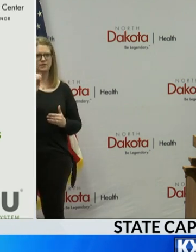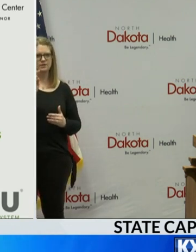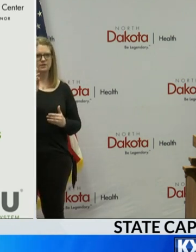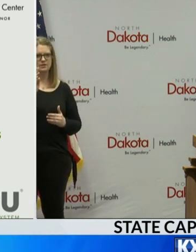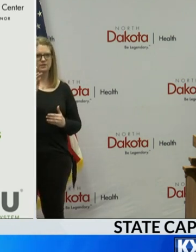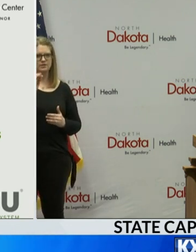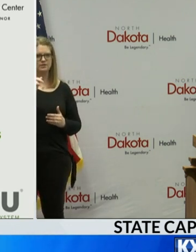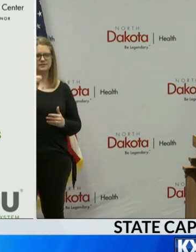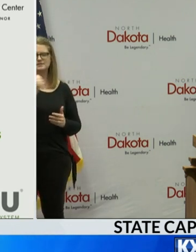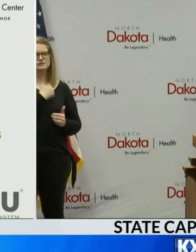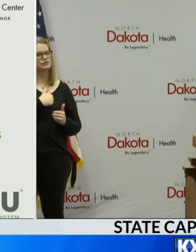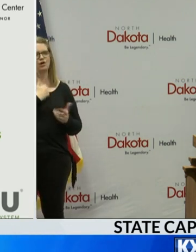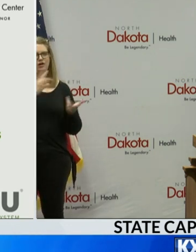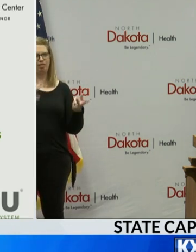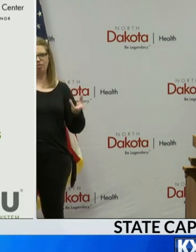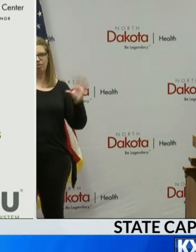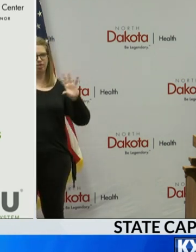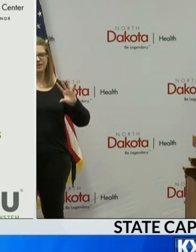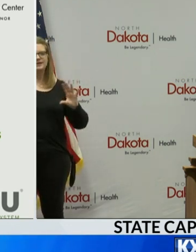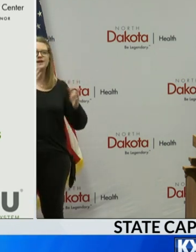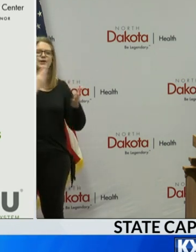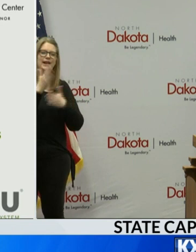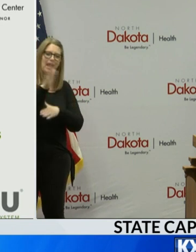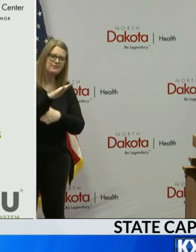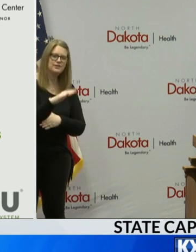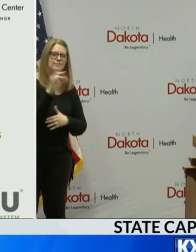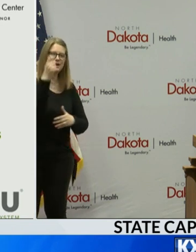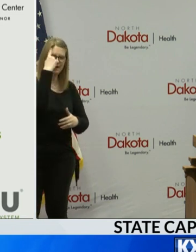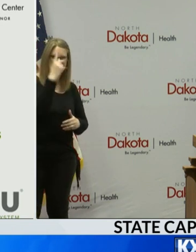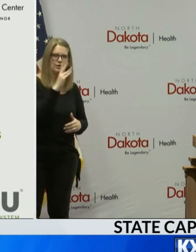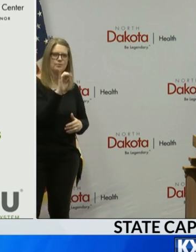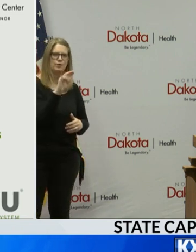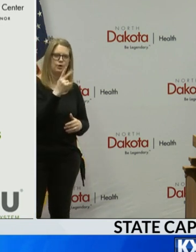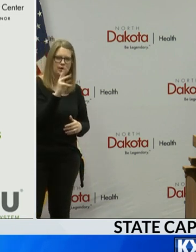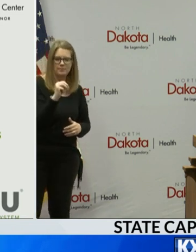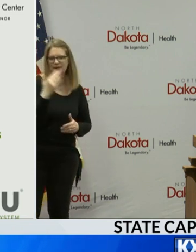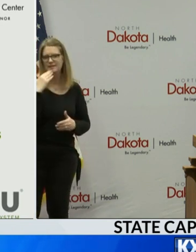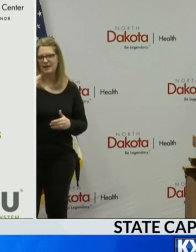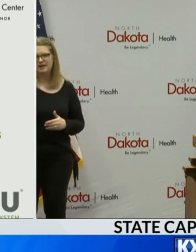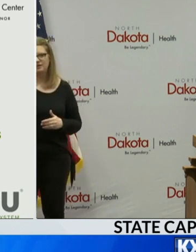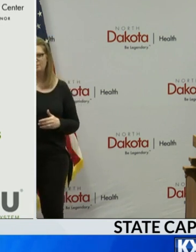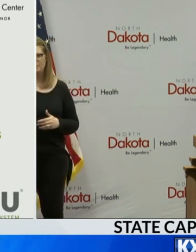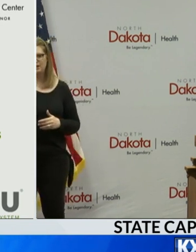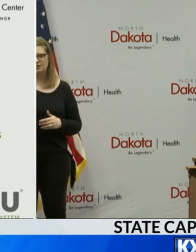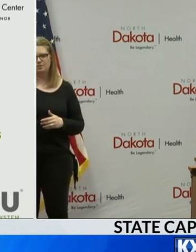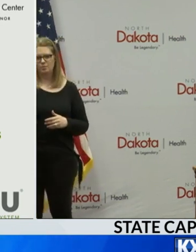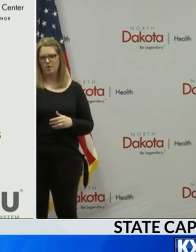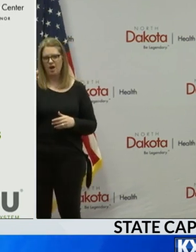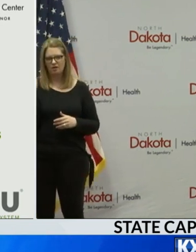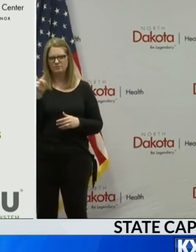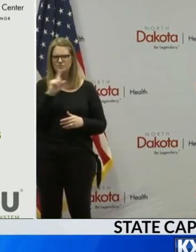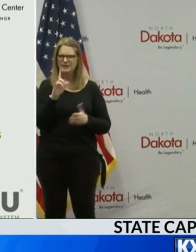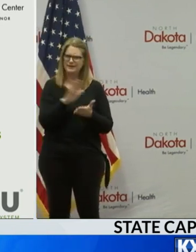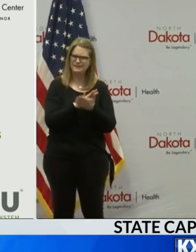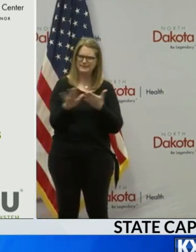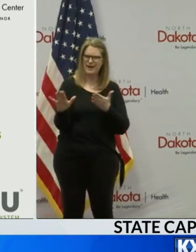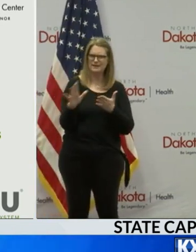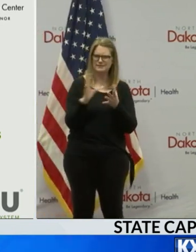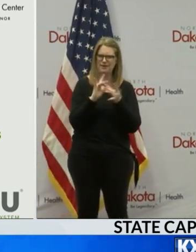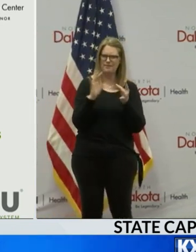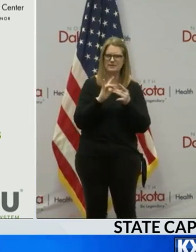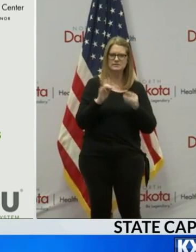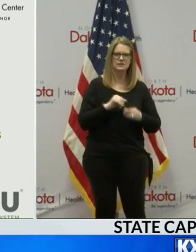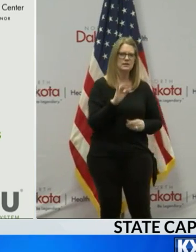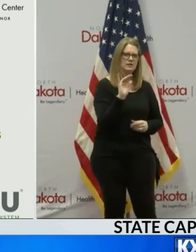Brown, for the kind words. Alltrue Health